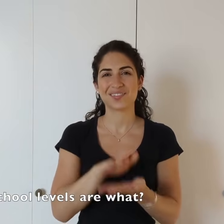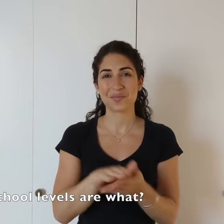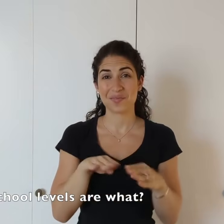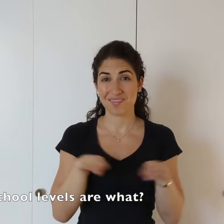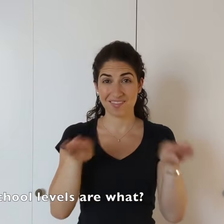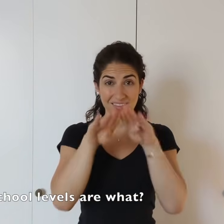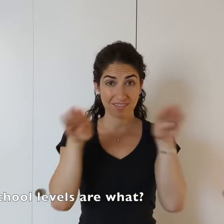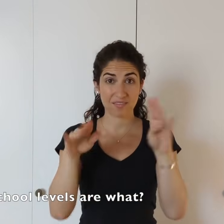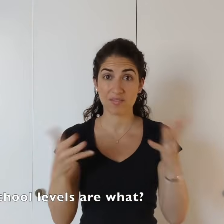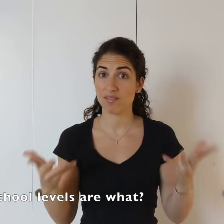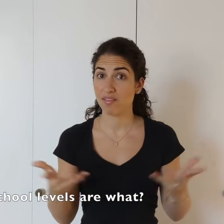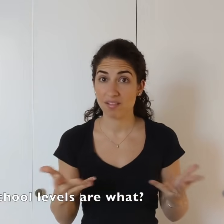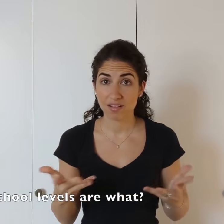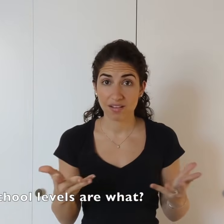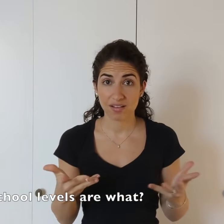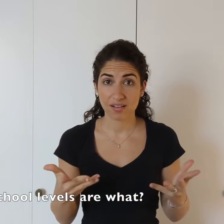The school levels are what?